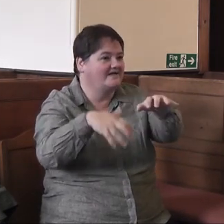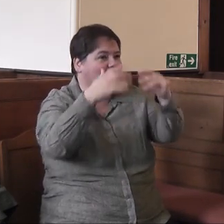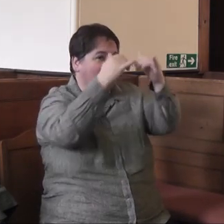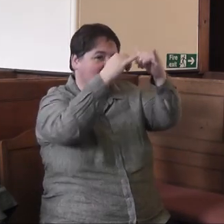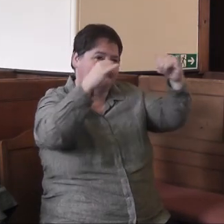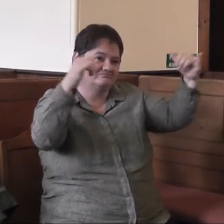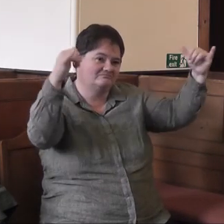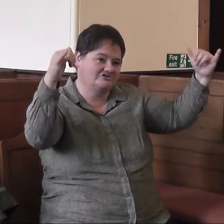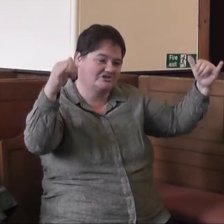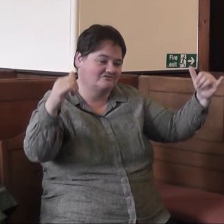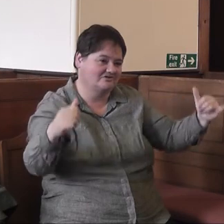animal shelter